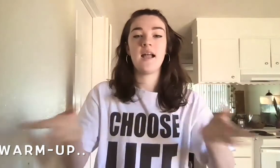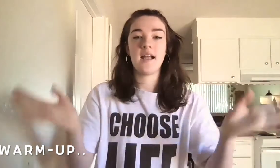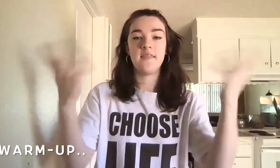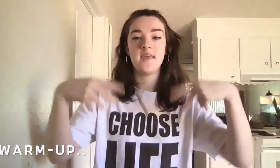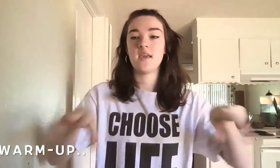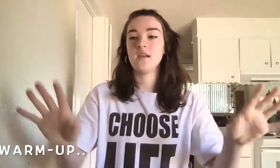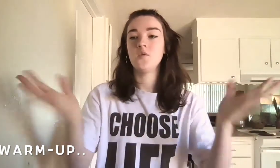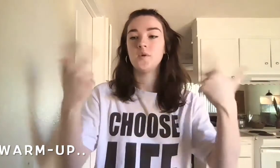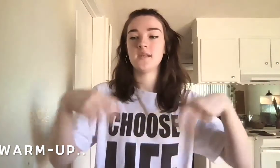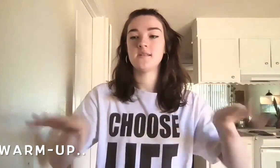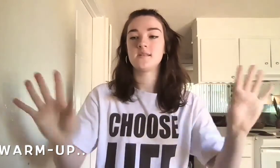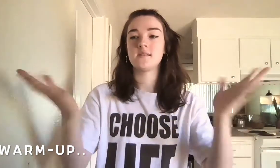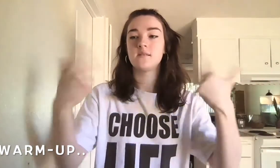and then inwards.